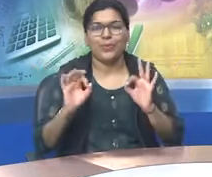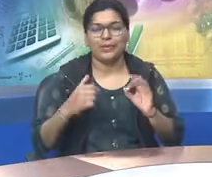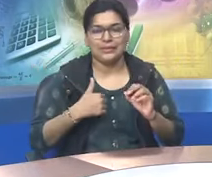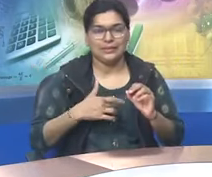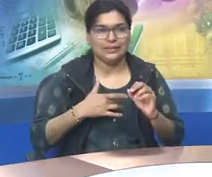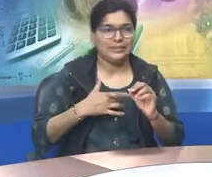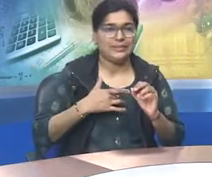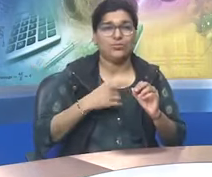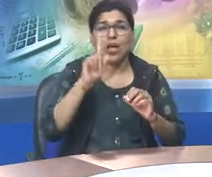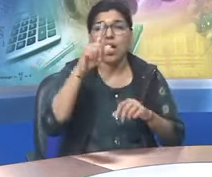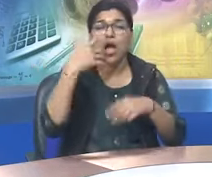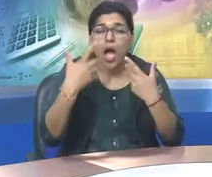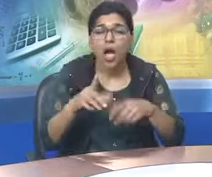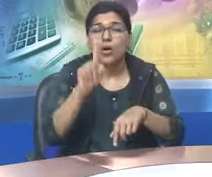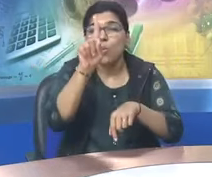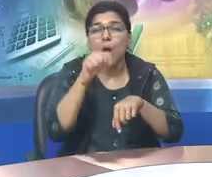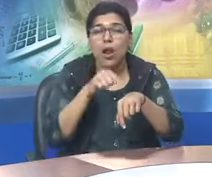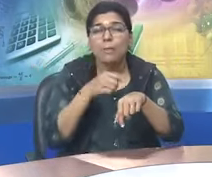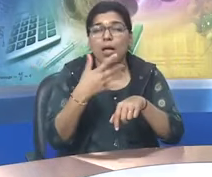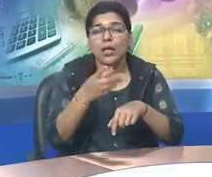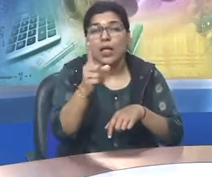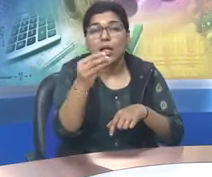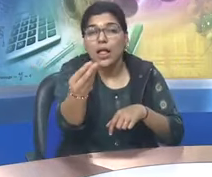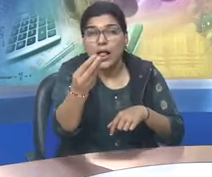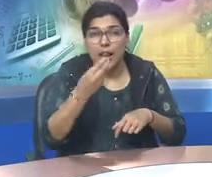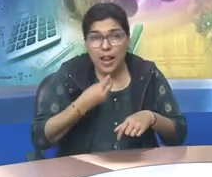get from her grandmother at that time.